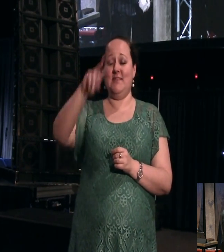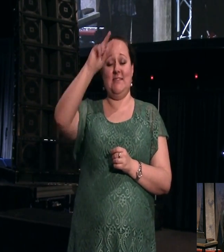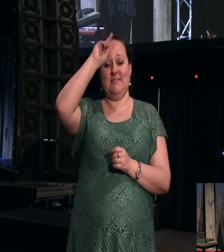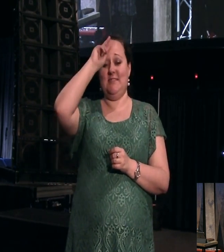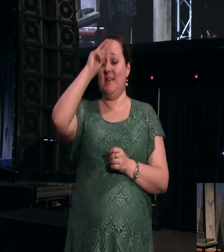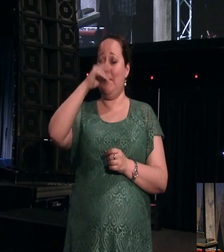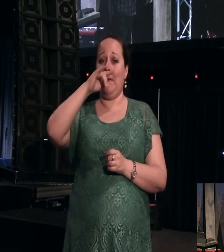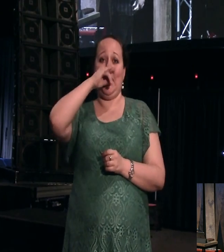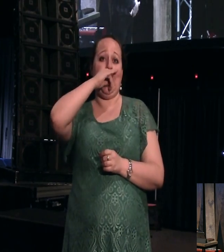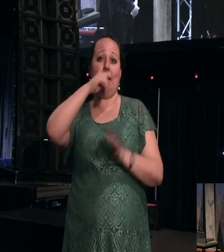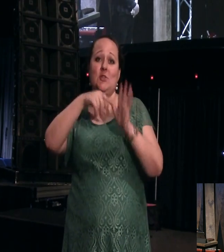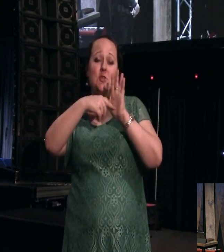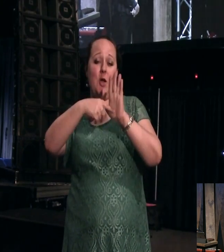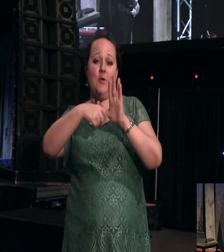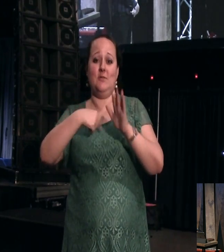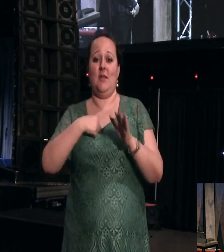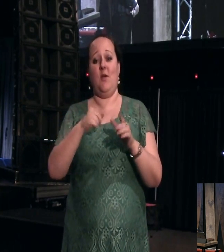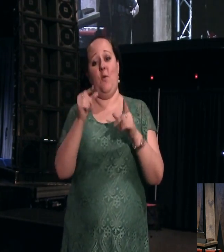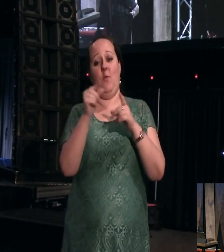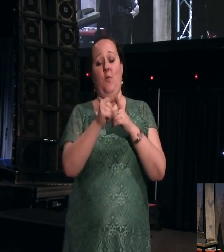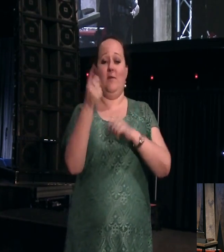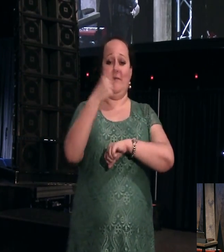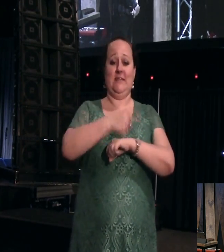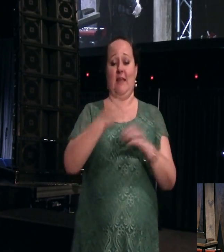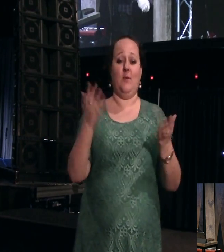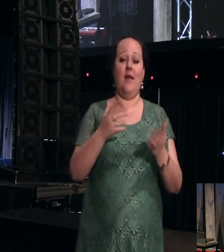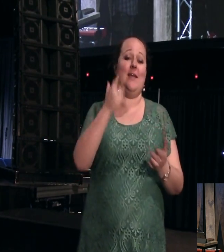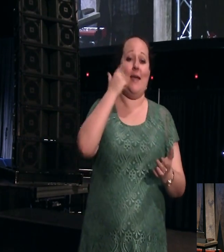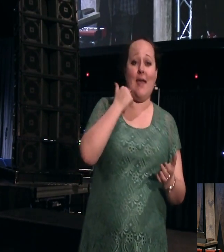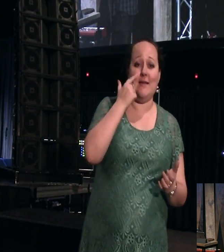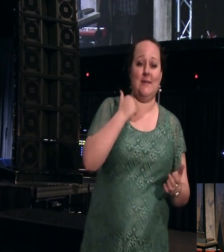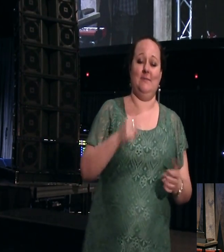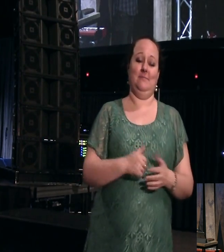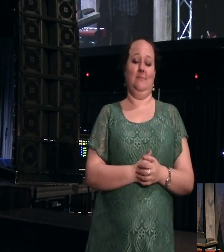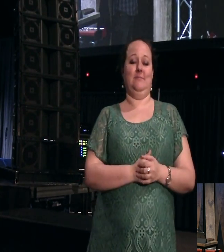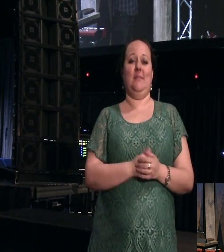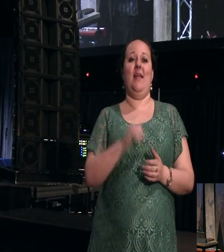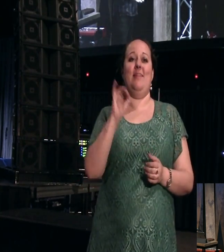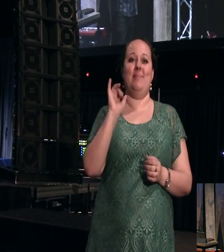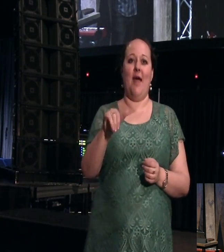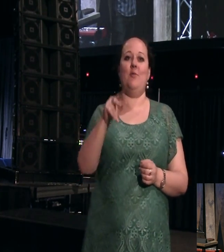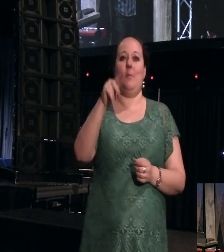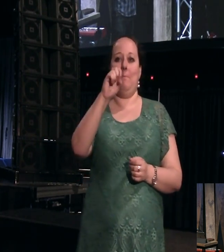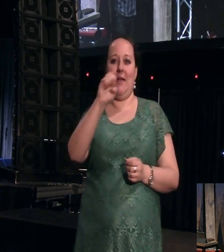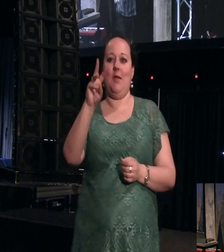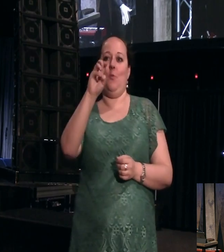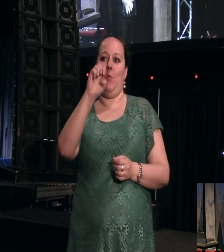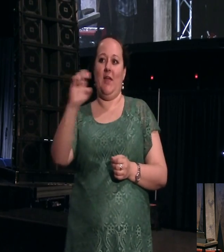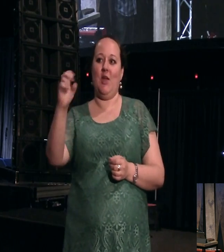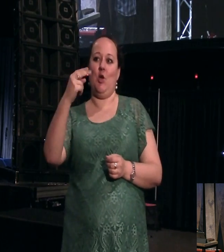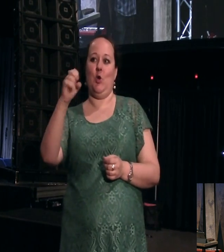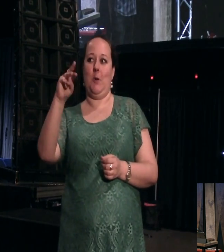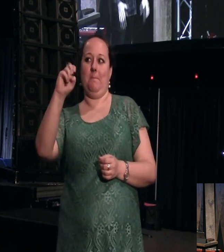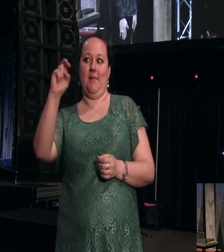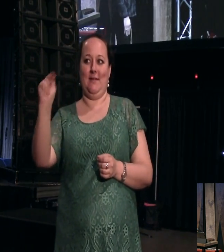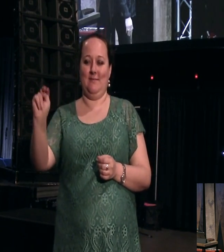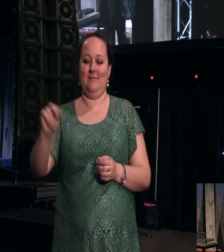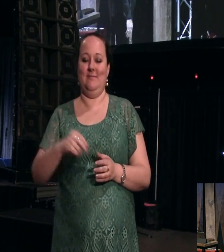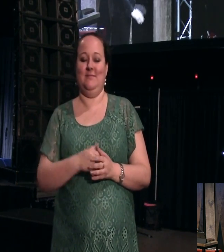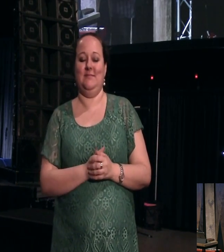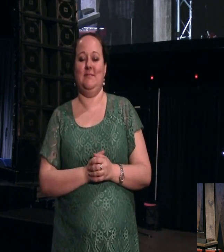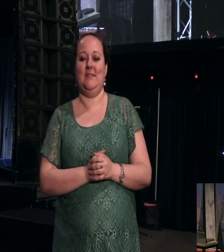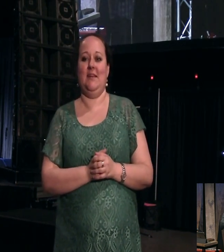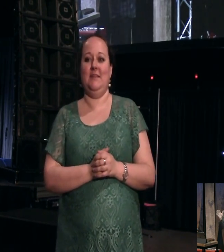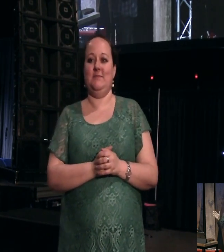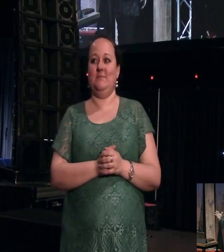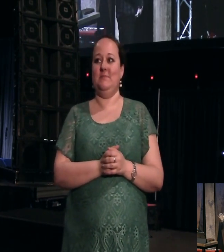Pee Wee Herman, it was this dumb kids show where it was like, the word of the day is candy, ha ha. That was kind of Pee Wee